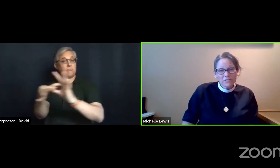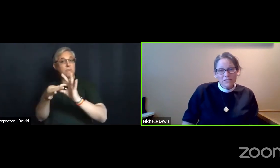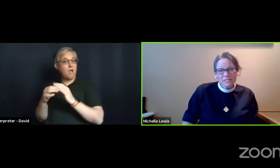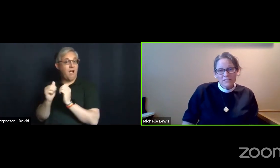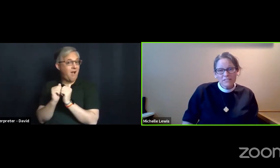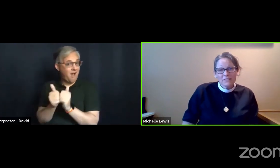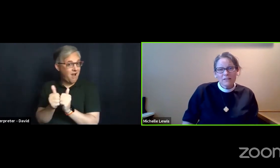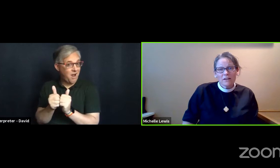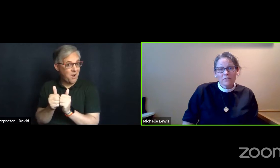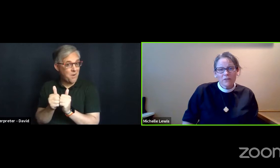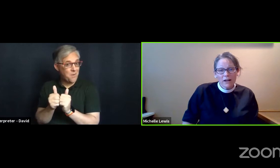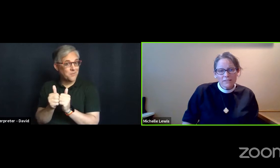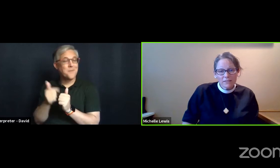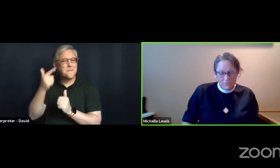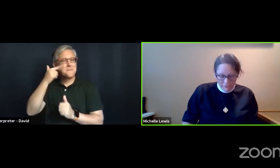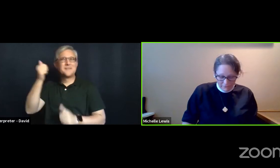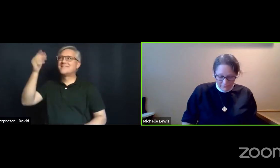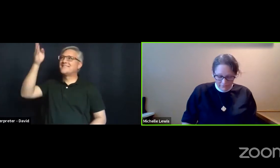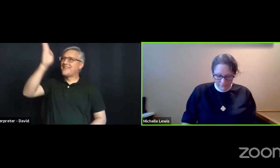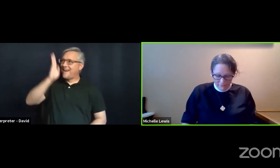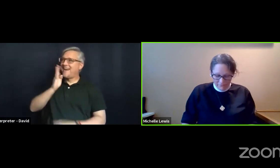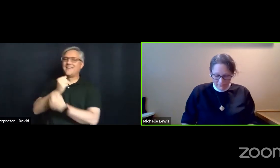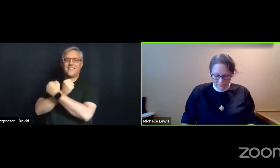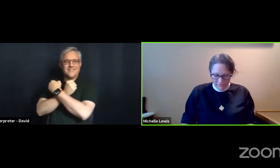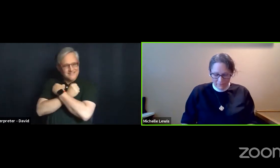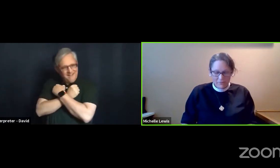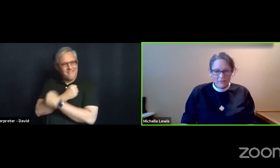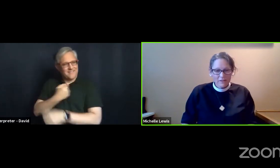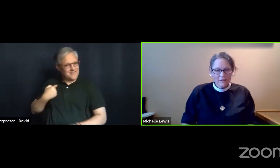and persistence of God's love.